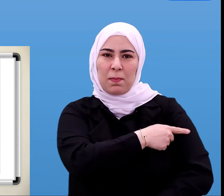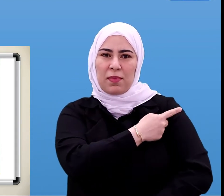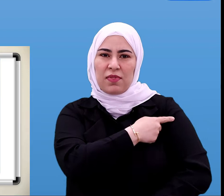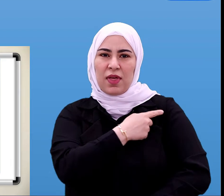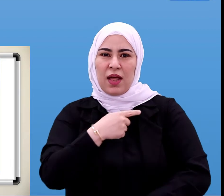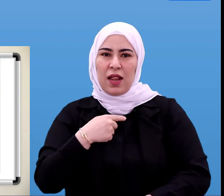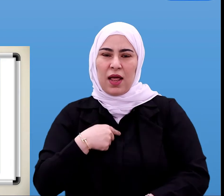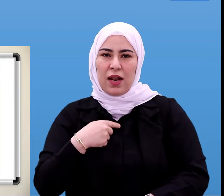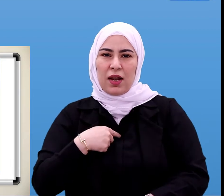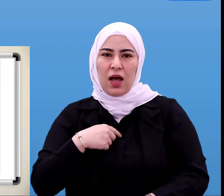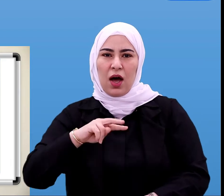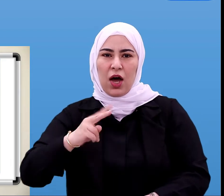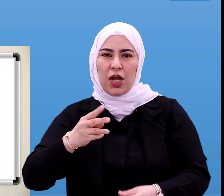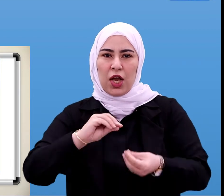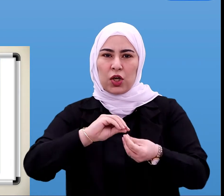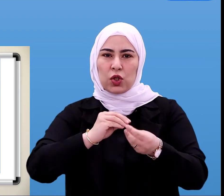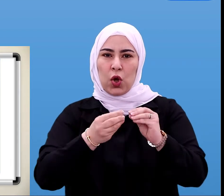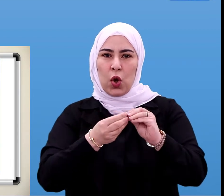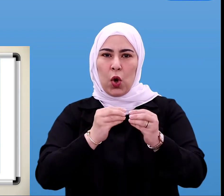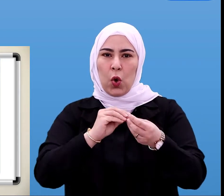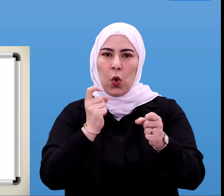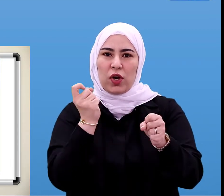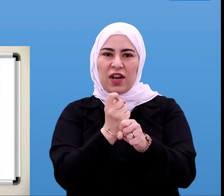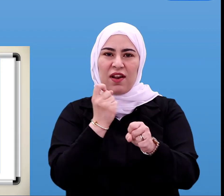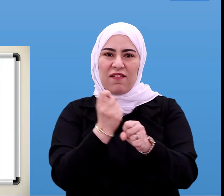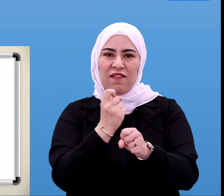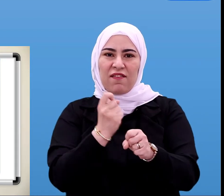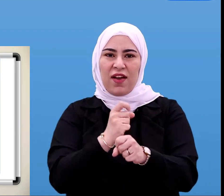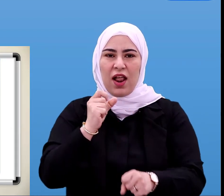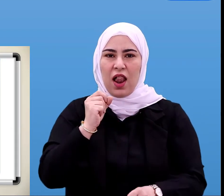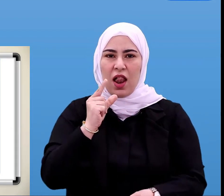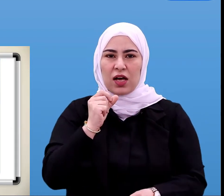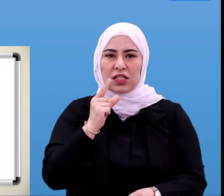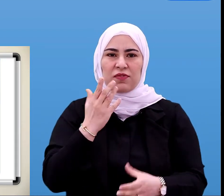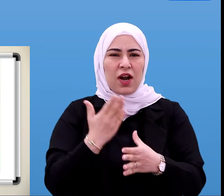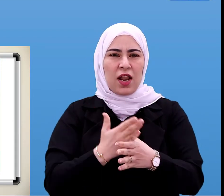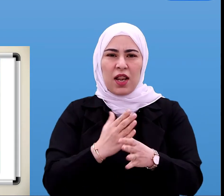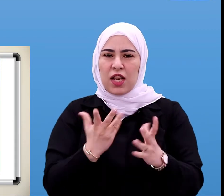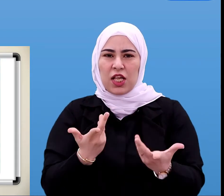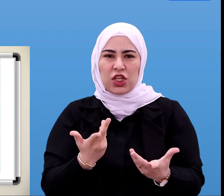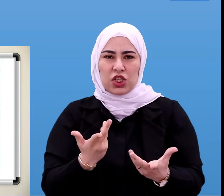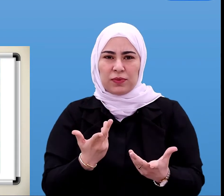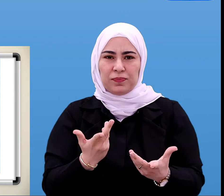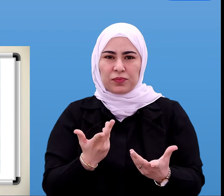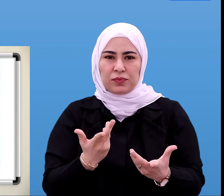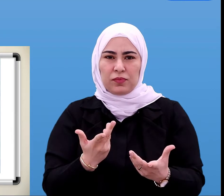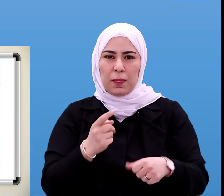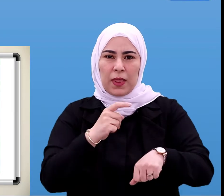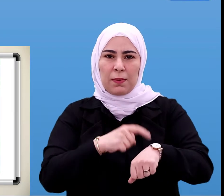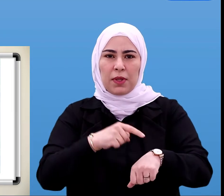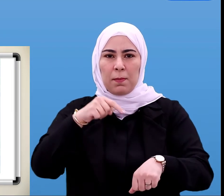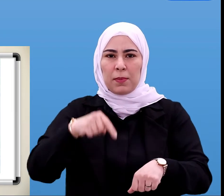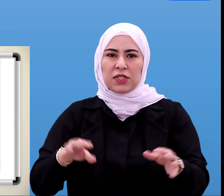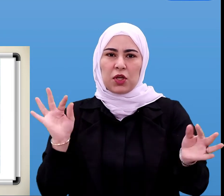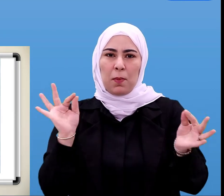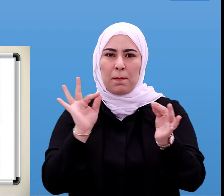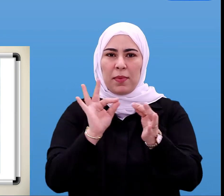yellow. Why do you think I did that? The present perfect has a very simple rule,